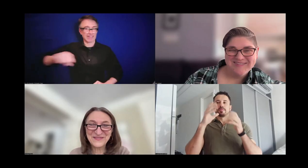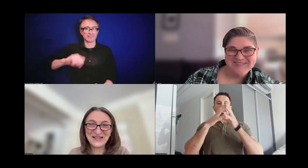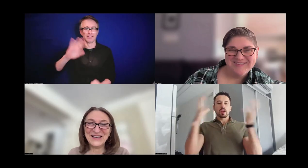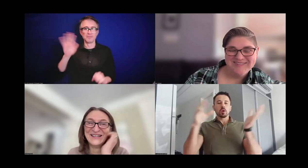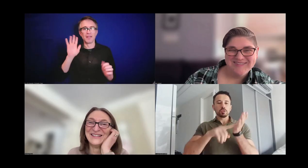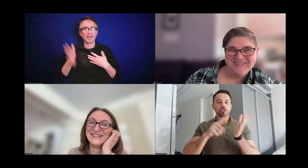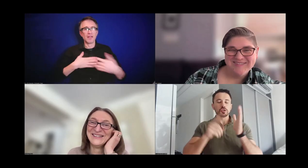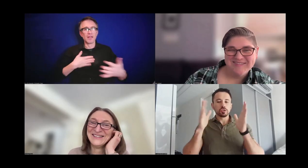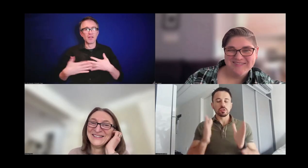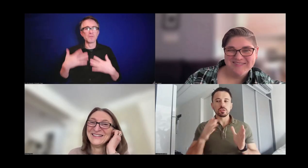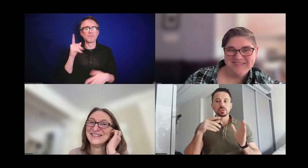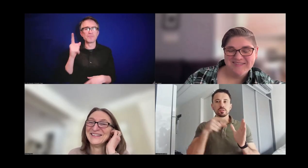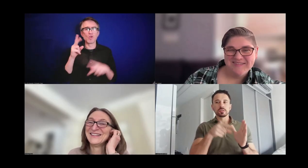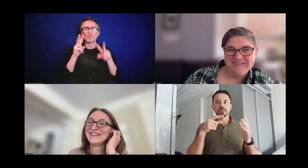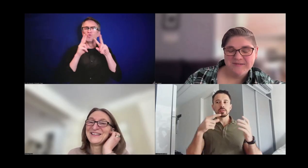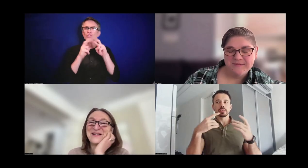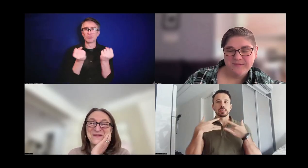old.